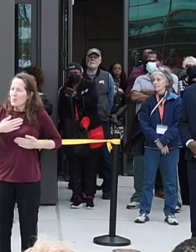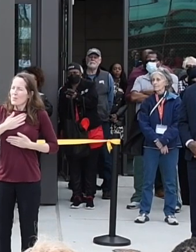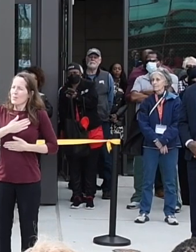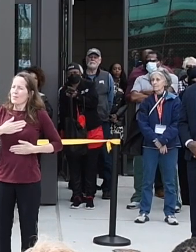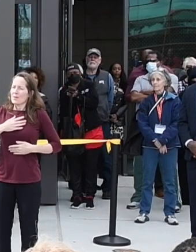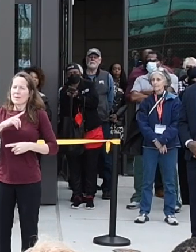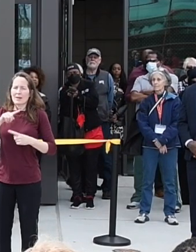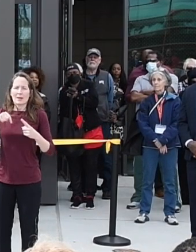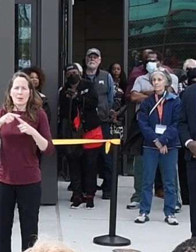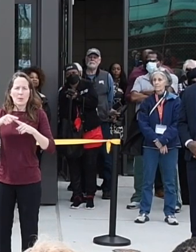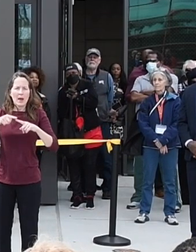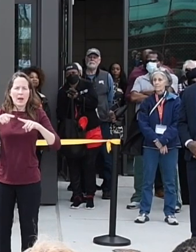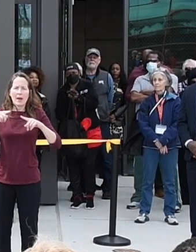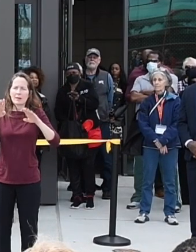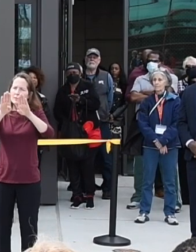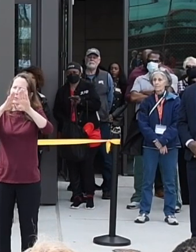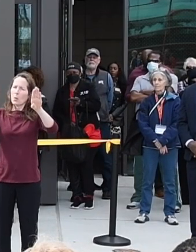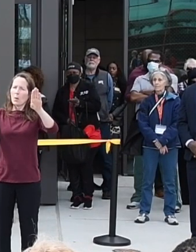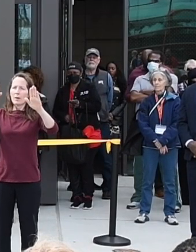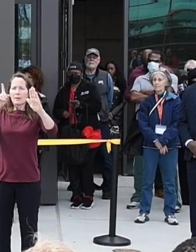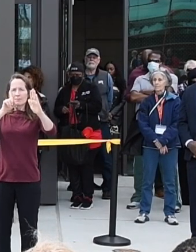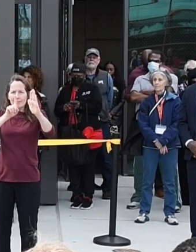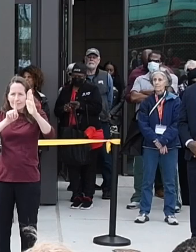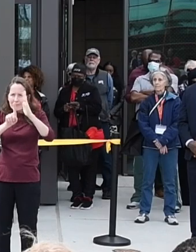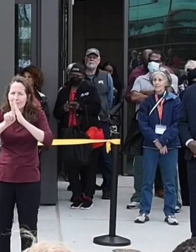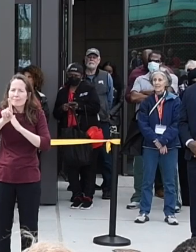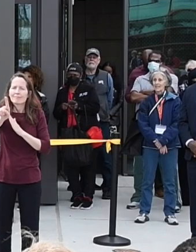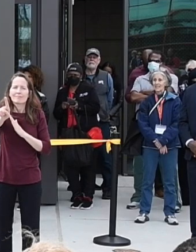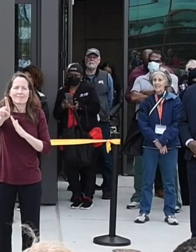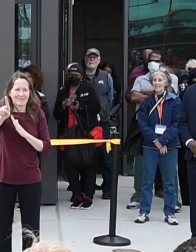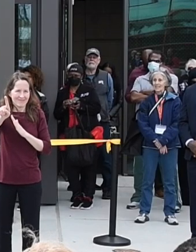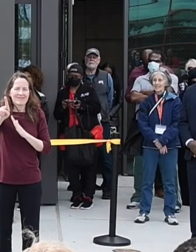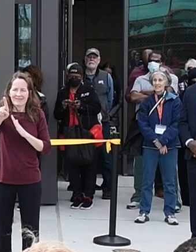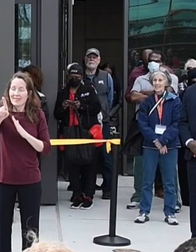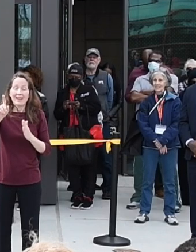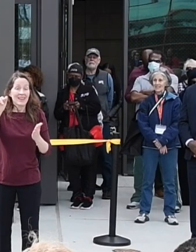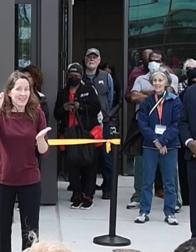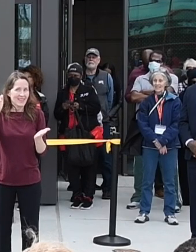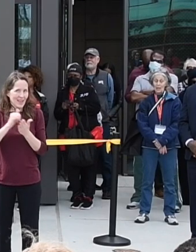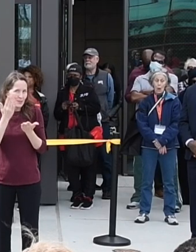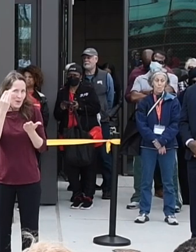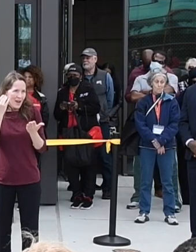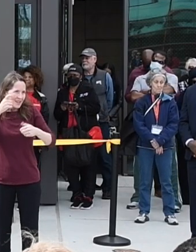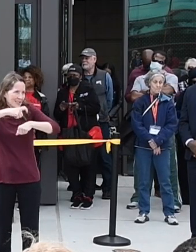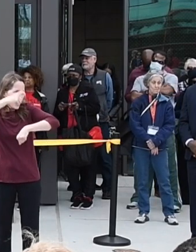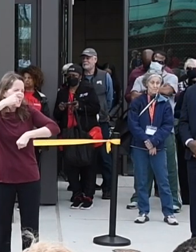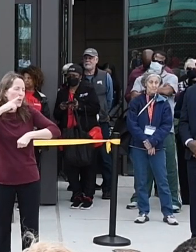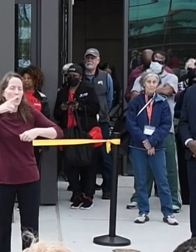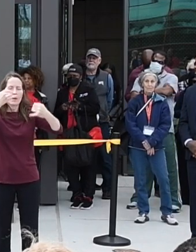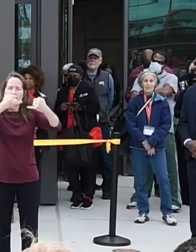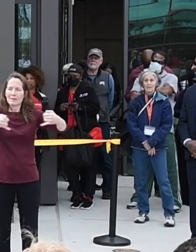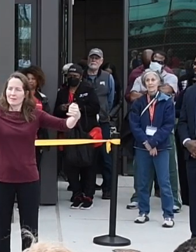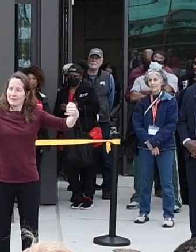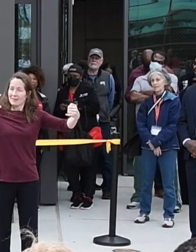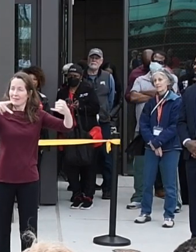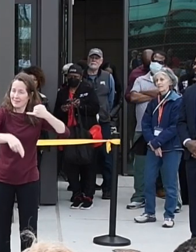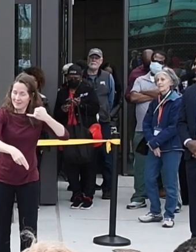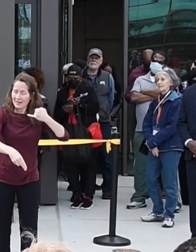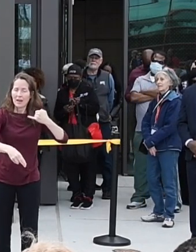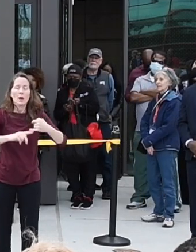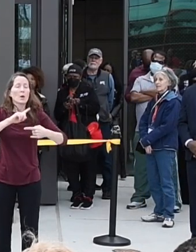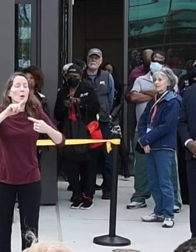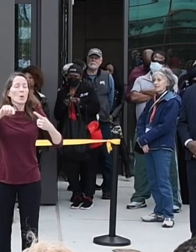doors. So that's why we're about to turn to the ribbon cutting. Once we cut this